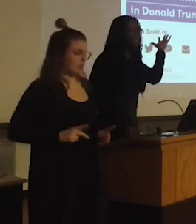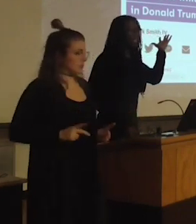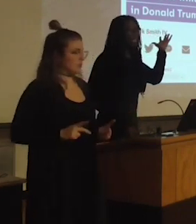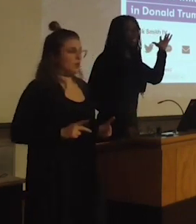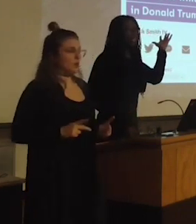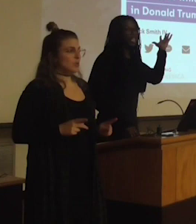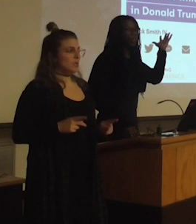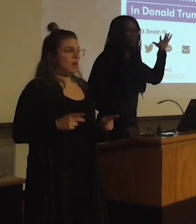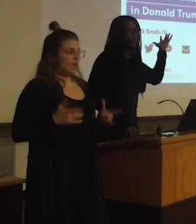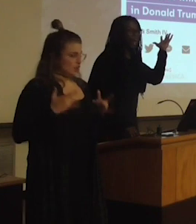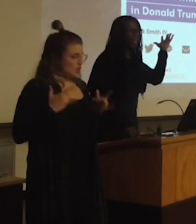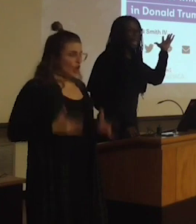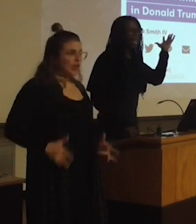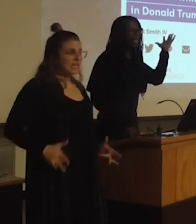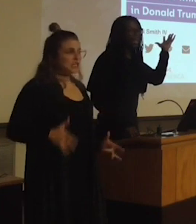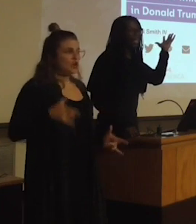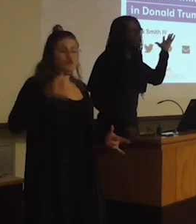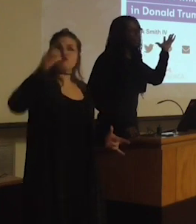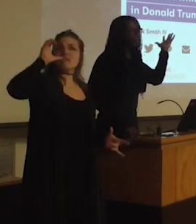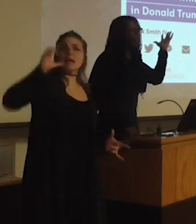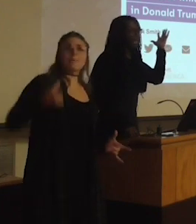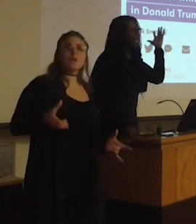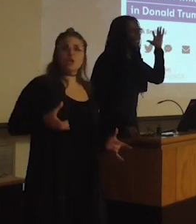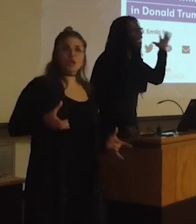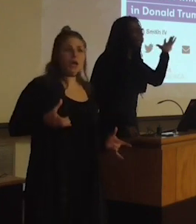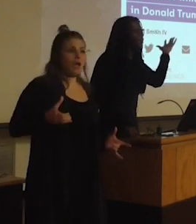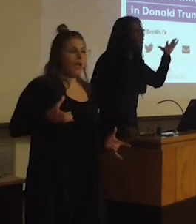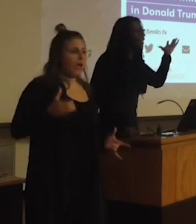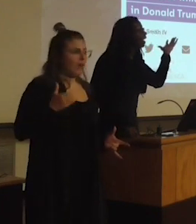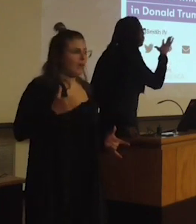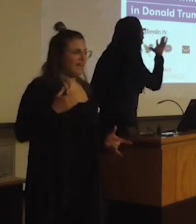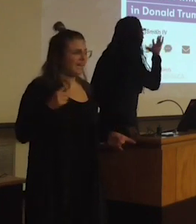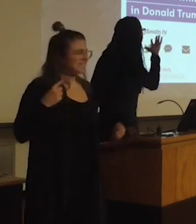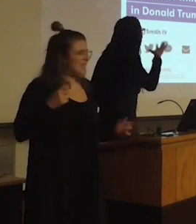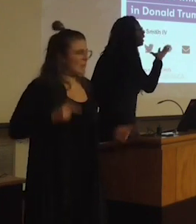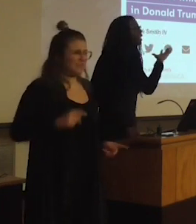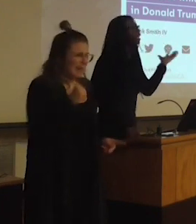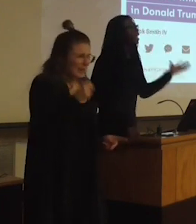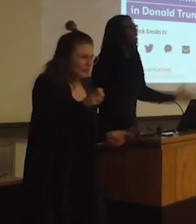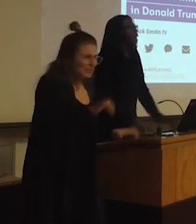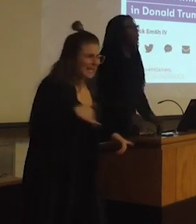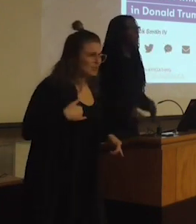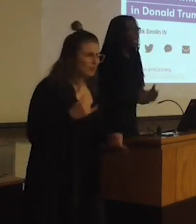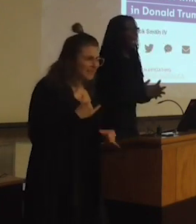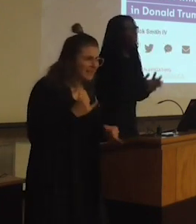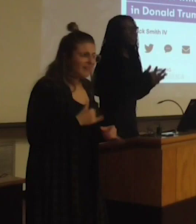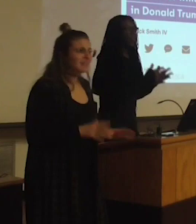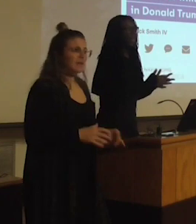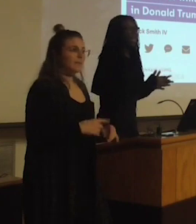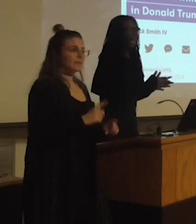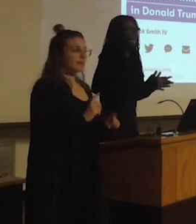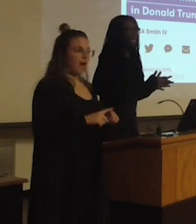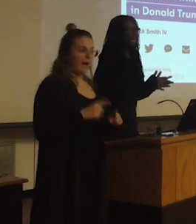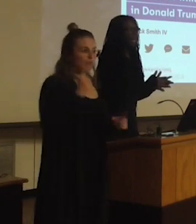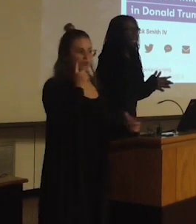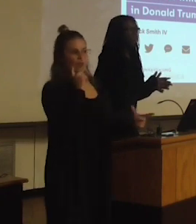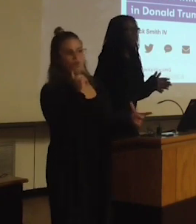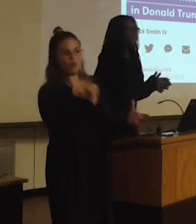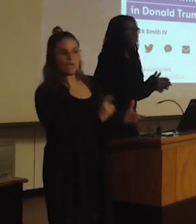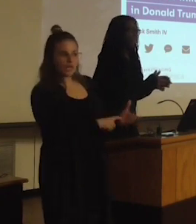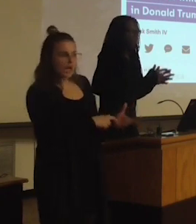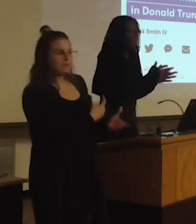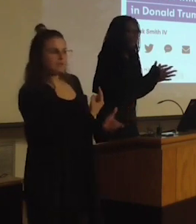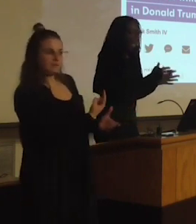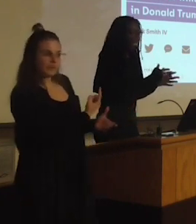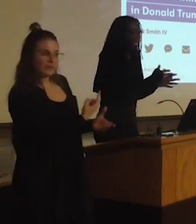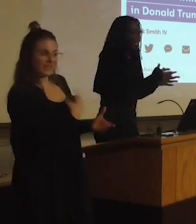around shirtless, drinking milk by the gallon, some sort of insane person. That is ridiculous. No, I'm just recognizing